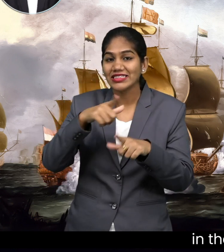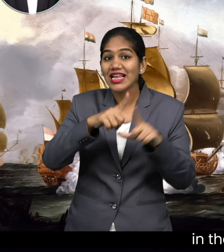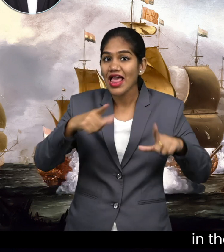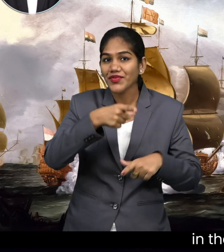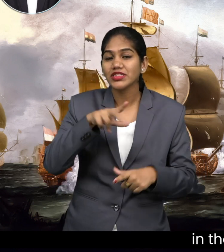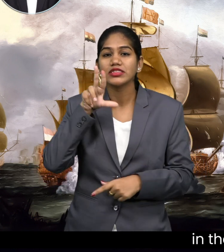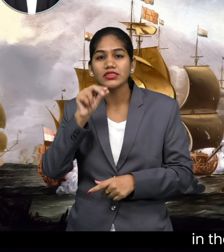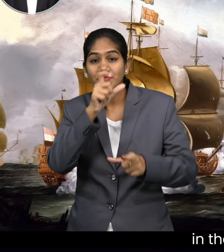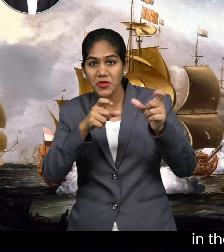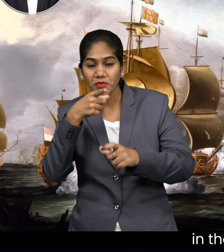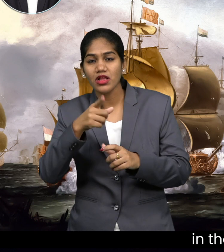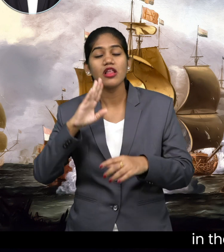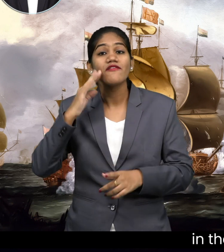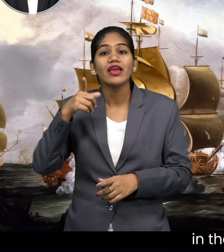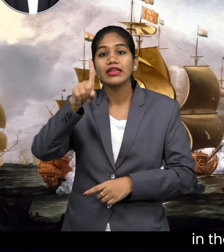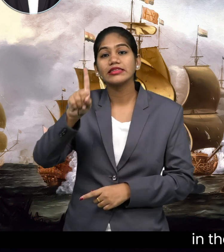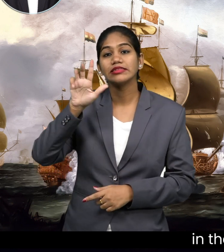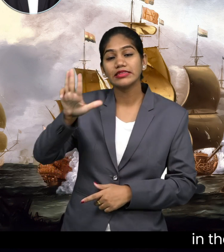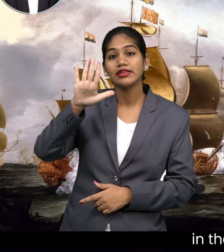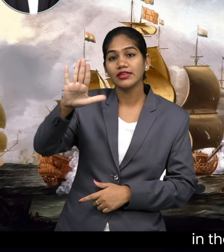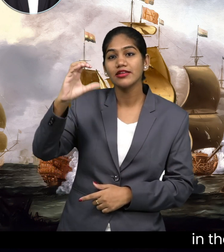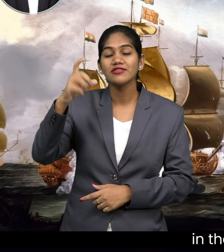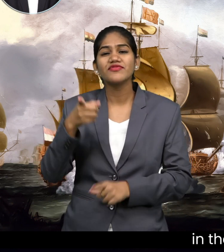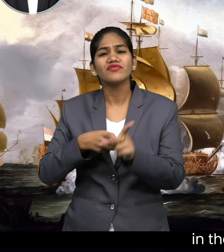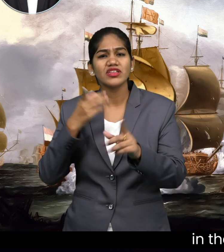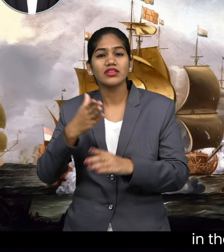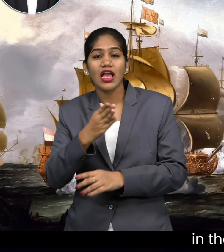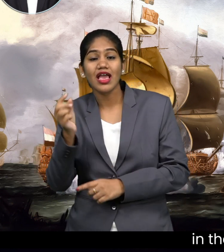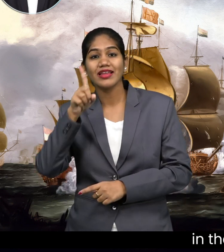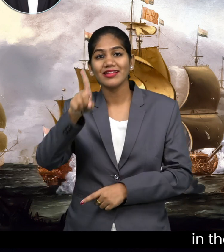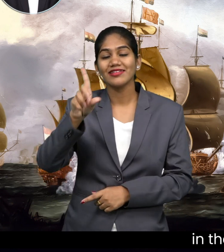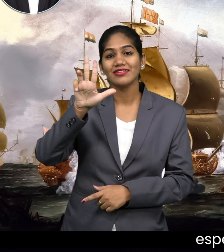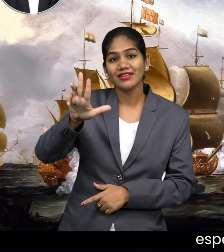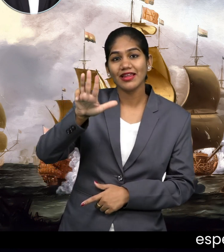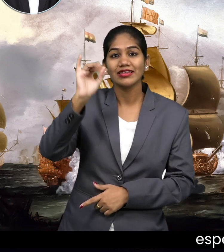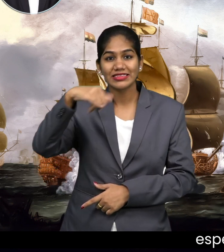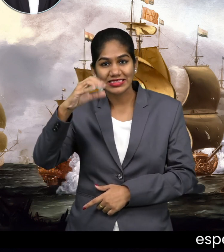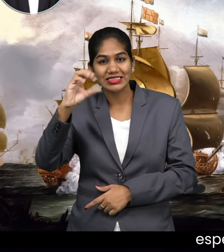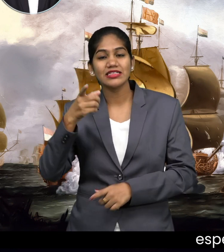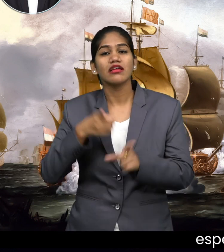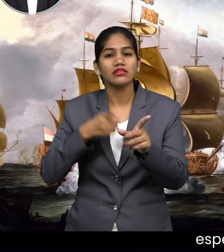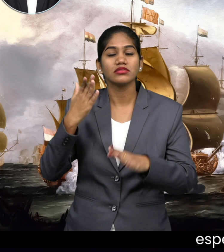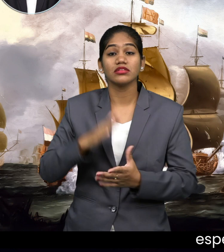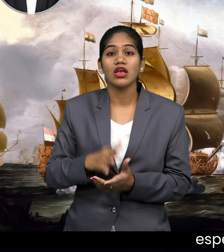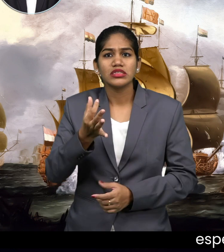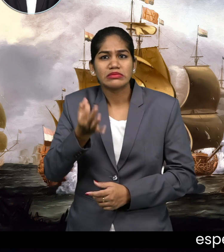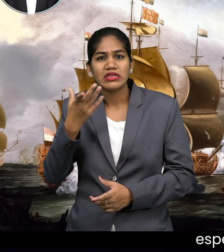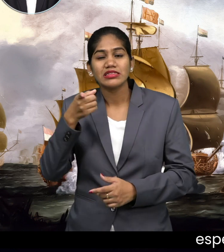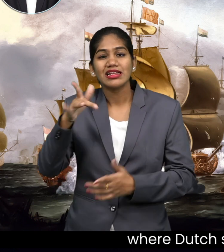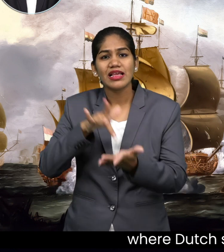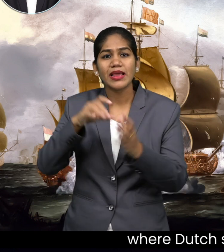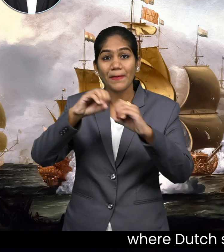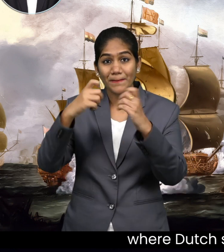1950s and 1960s. Especially in Brazil's